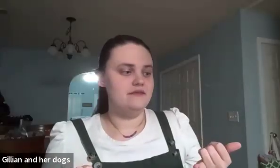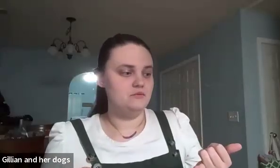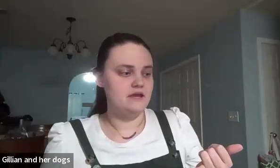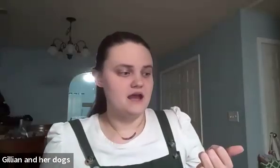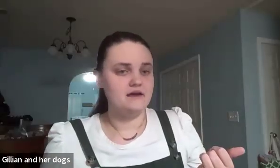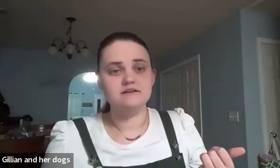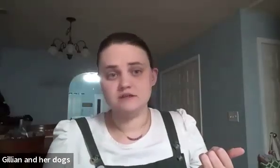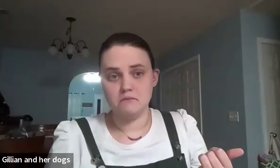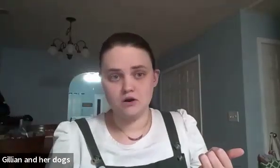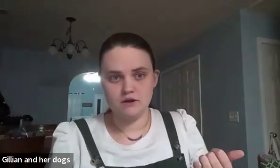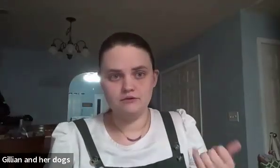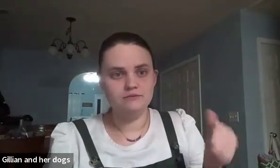Then we had tomorrow,